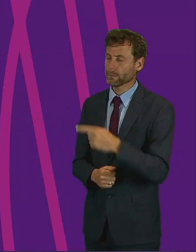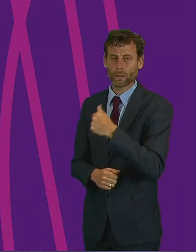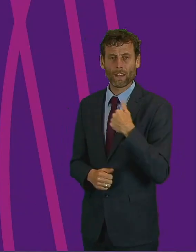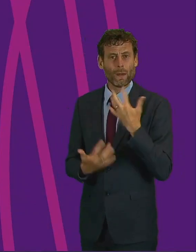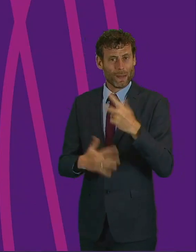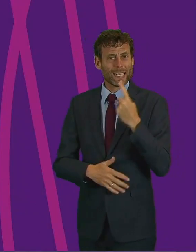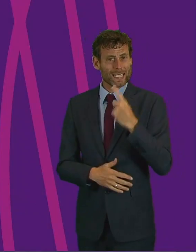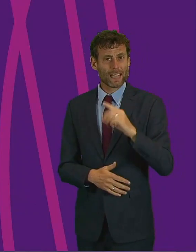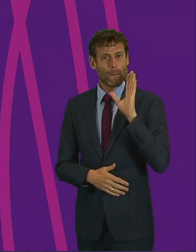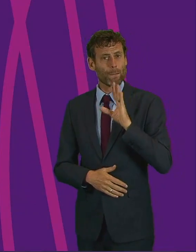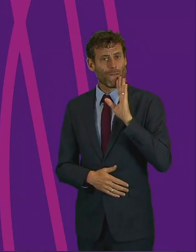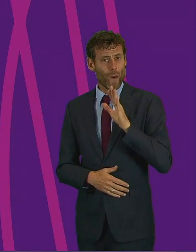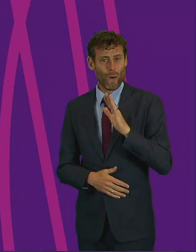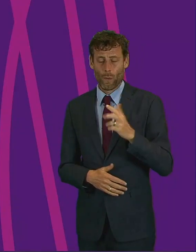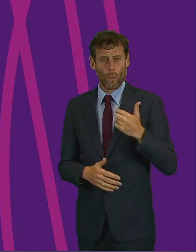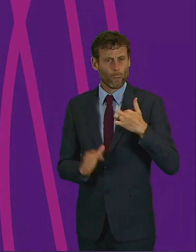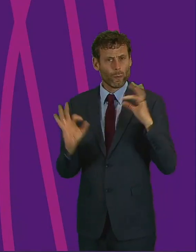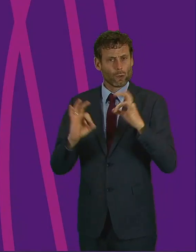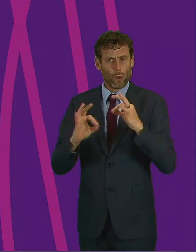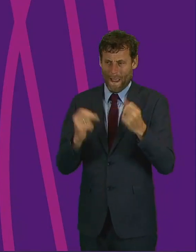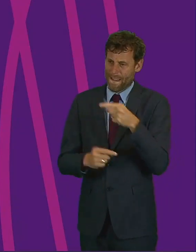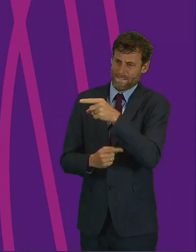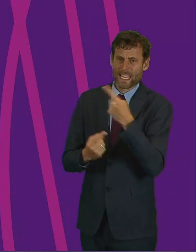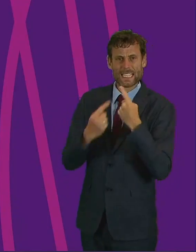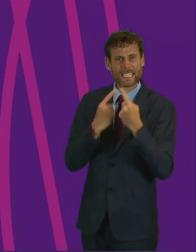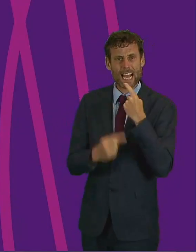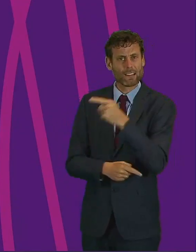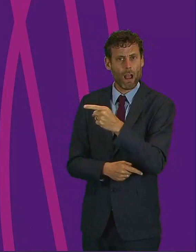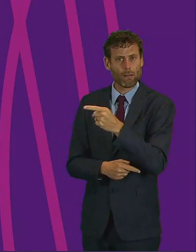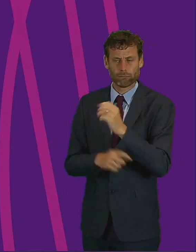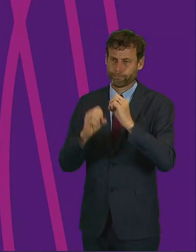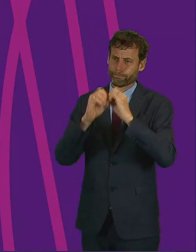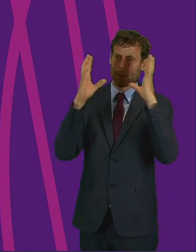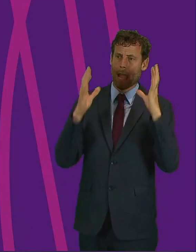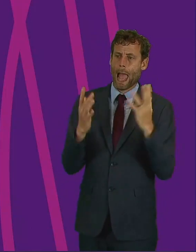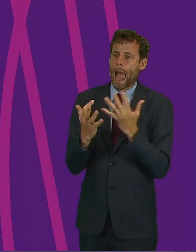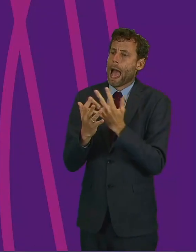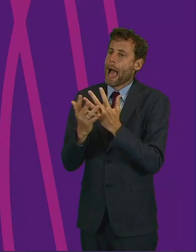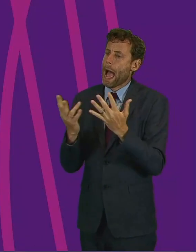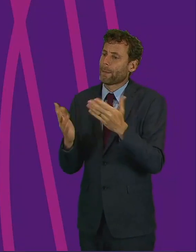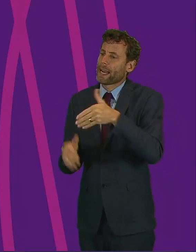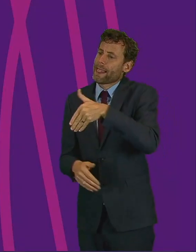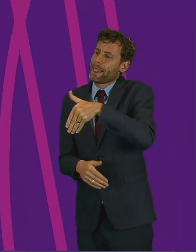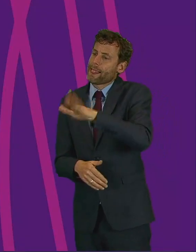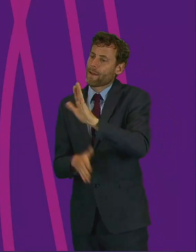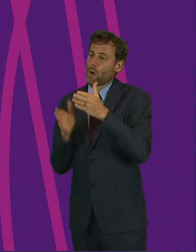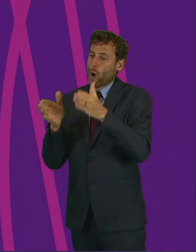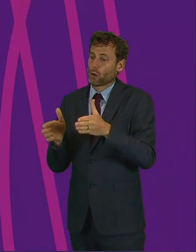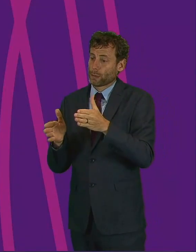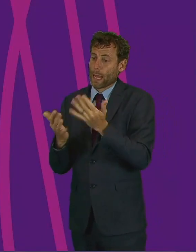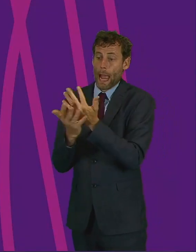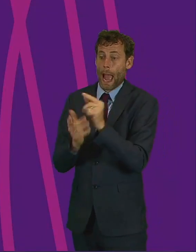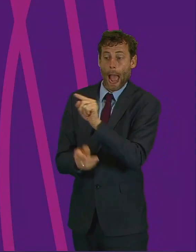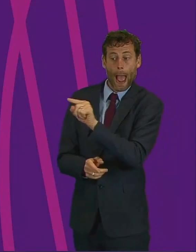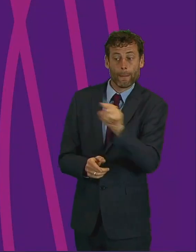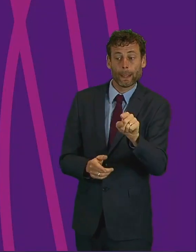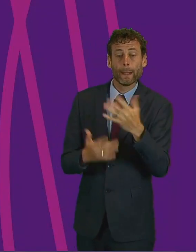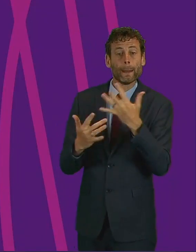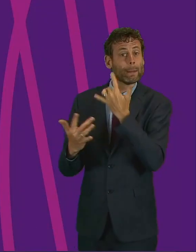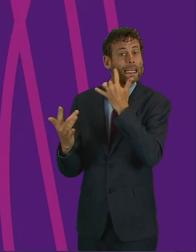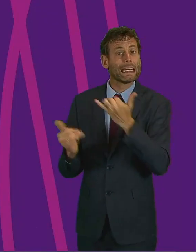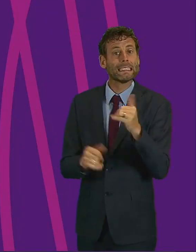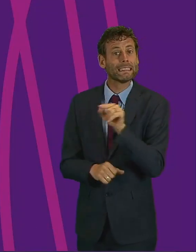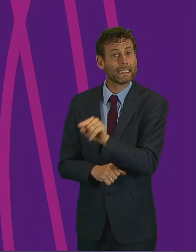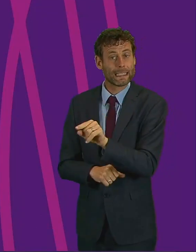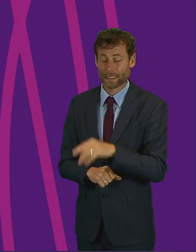we don't yet have the data that will tell us how many older people who were discharged were tested. That is data that